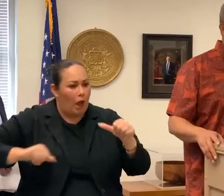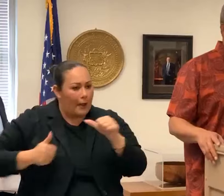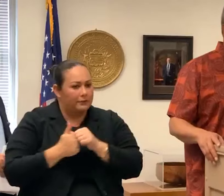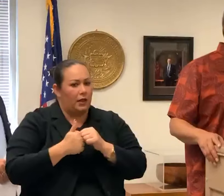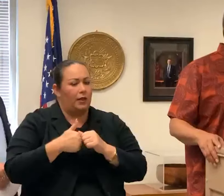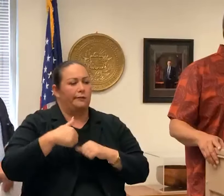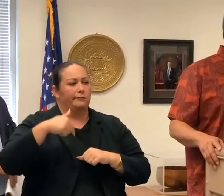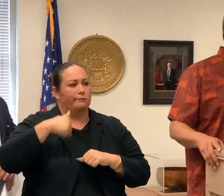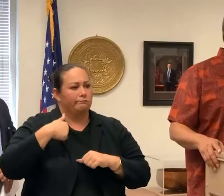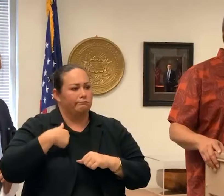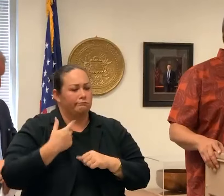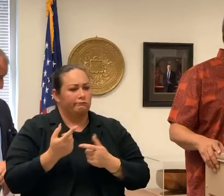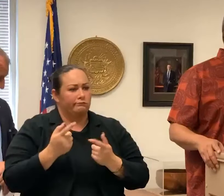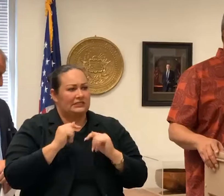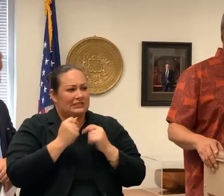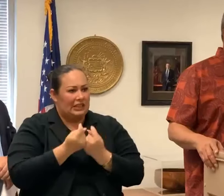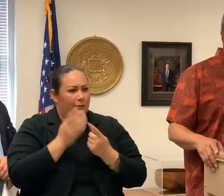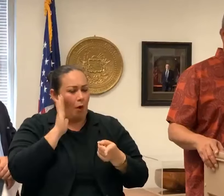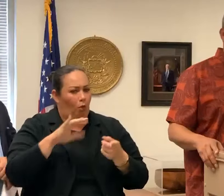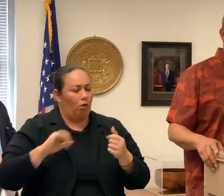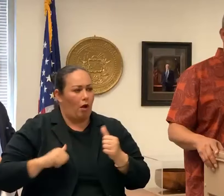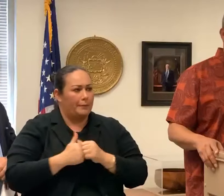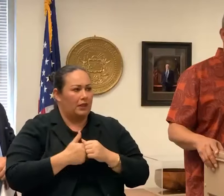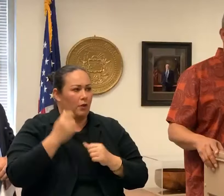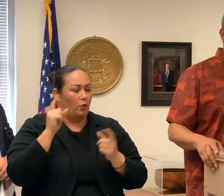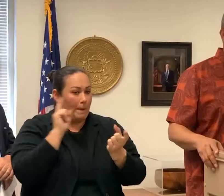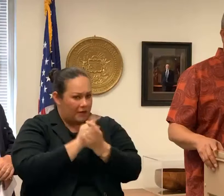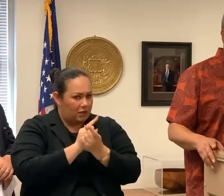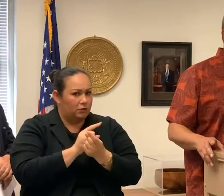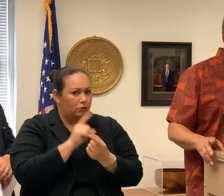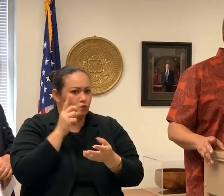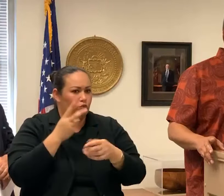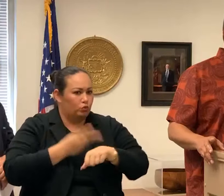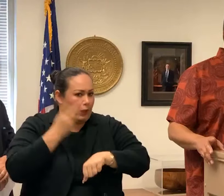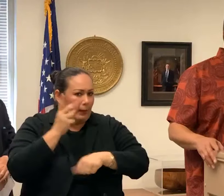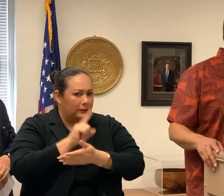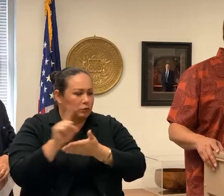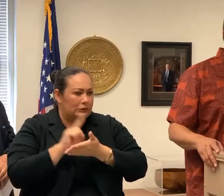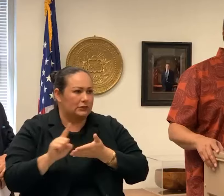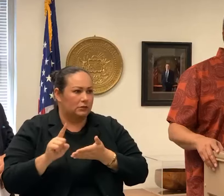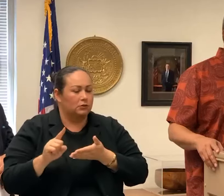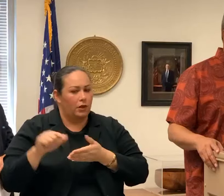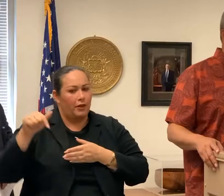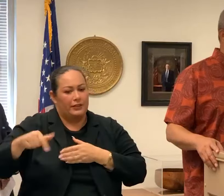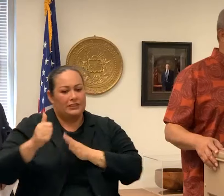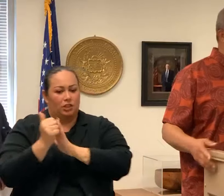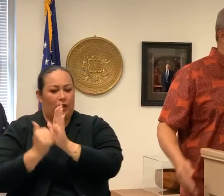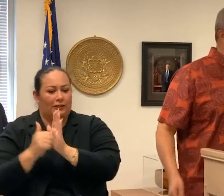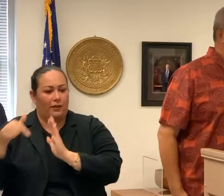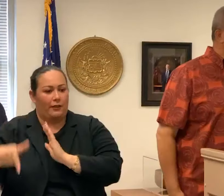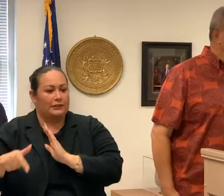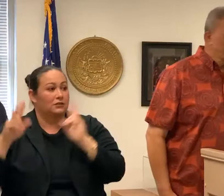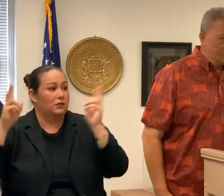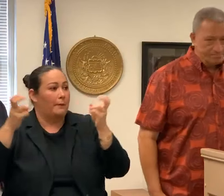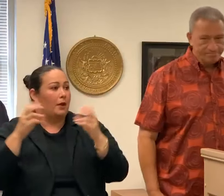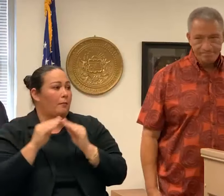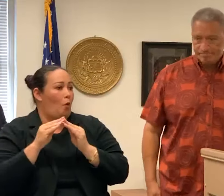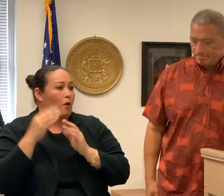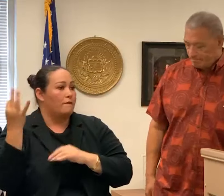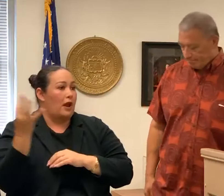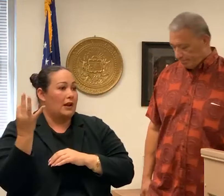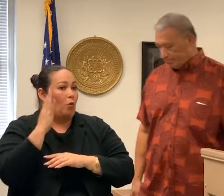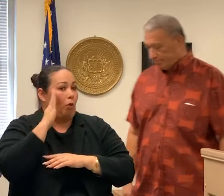We meet twice a week, and this is the topic on our agenda this Friday. So I'll know more then. Thank